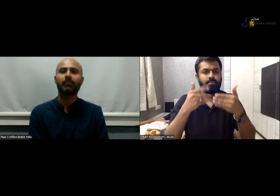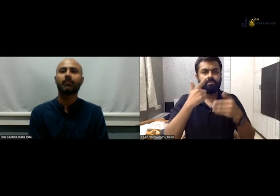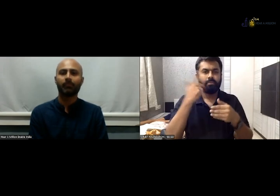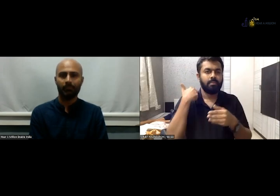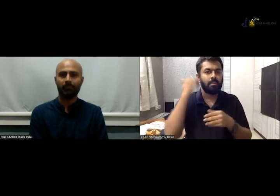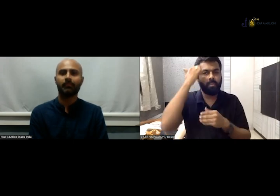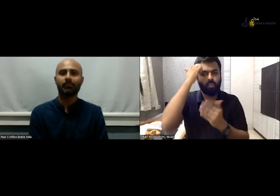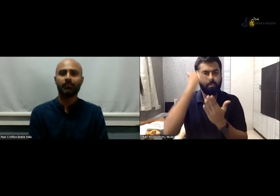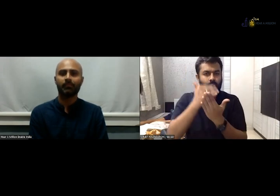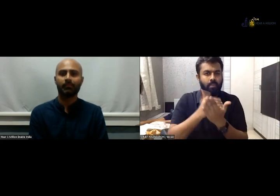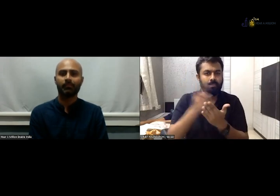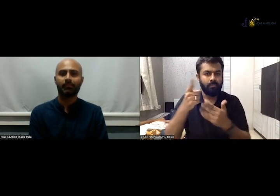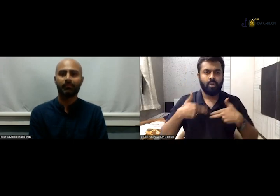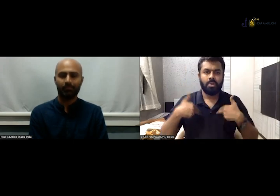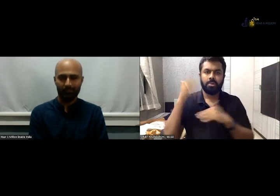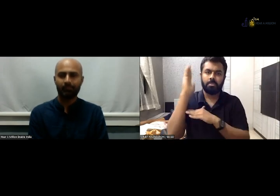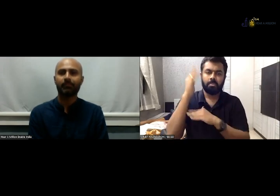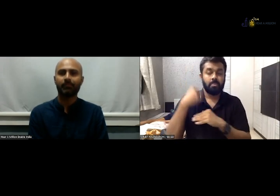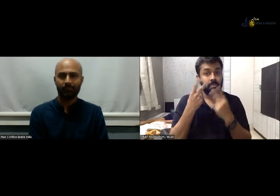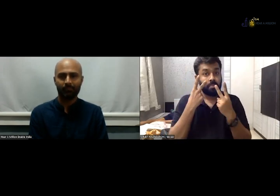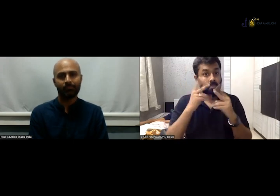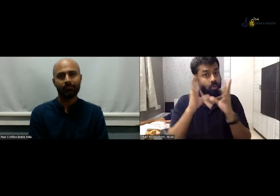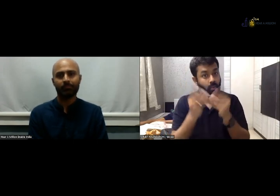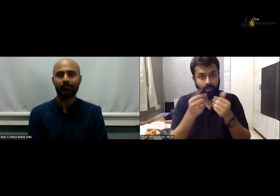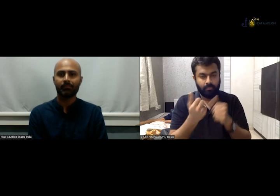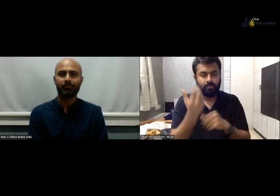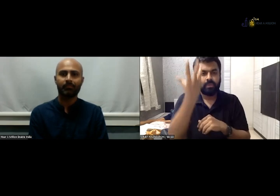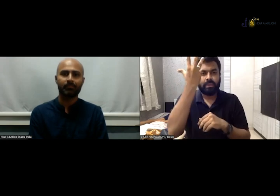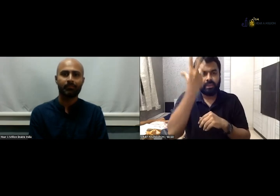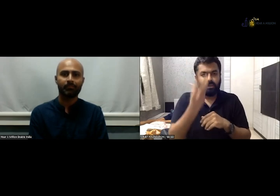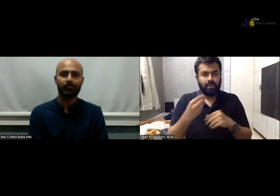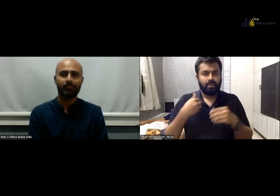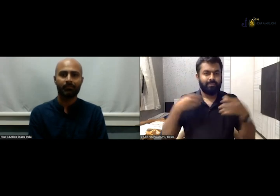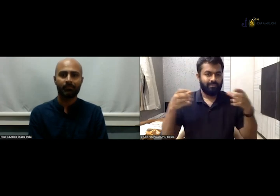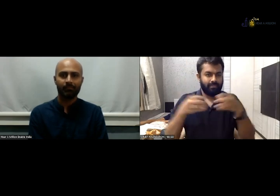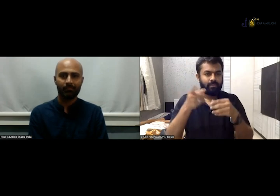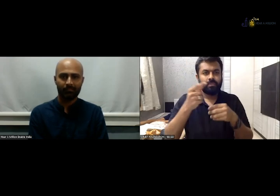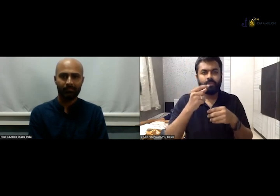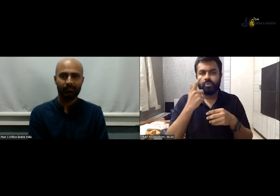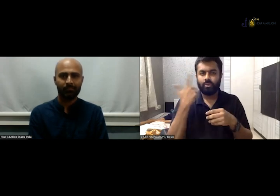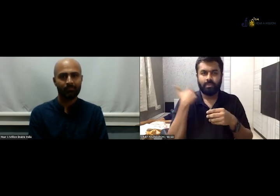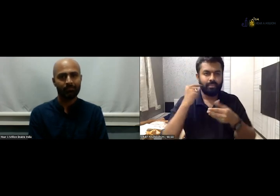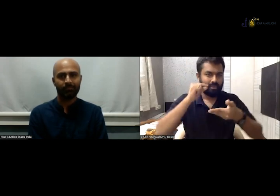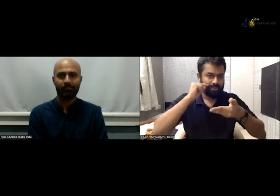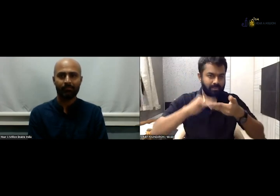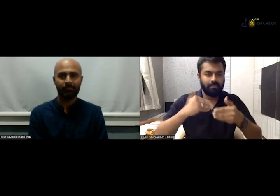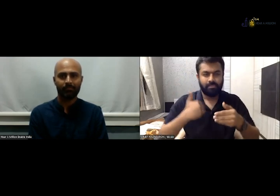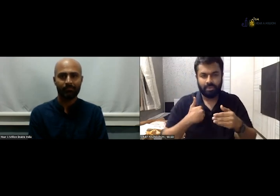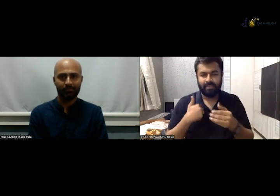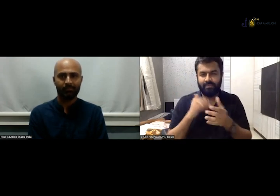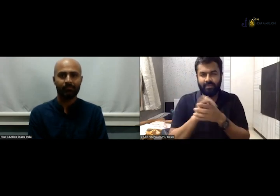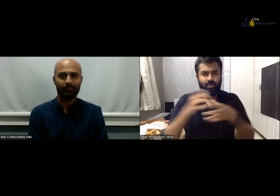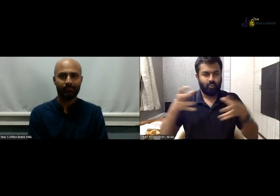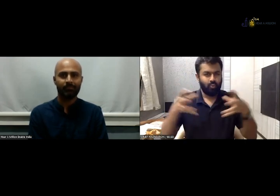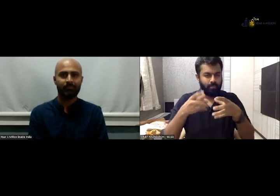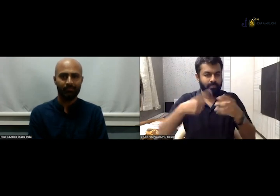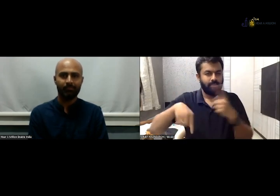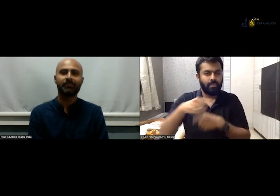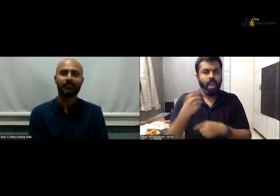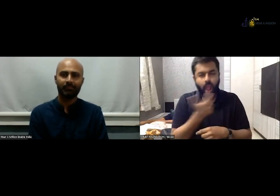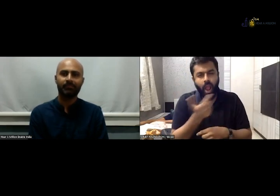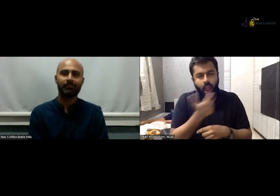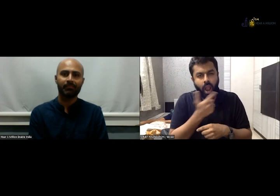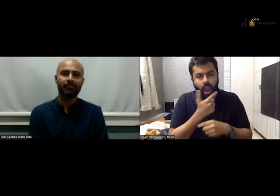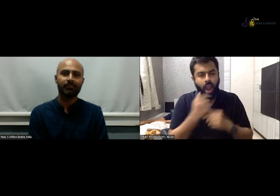on 2nd April, I met Sudamni in Vadodara and she was presenting as well. So at the evening time,